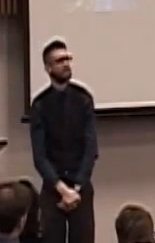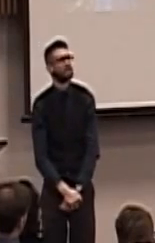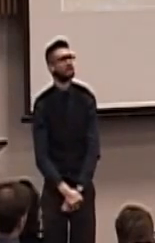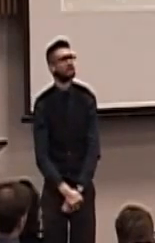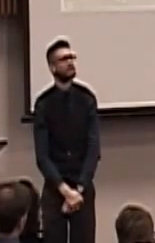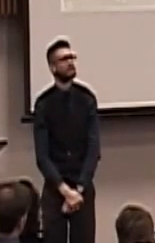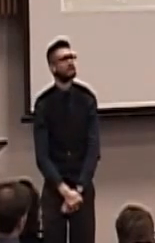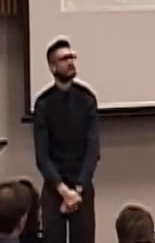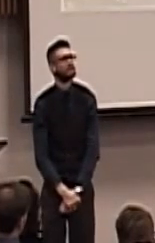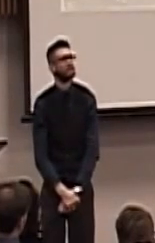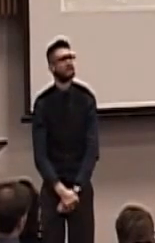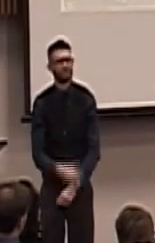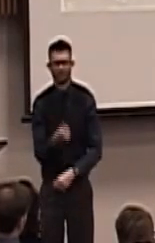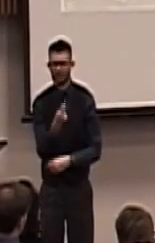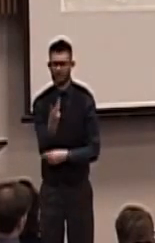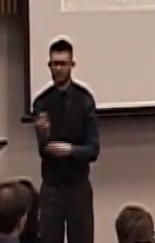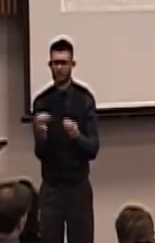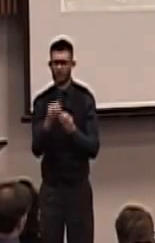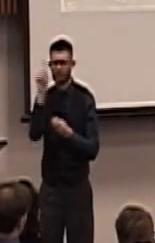Gave out some more solar players